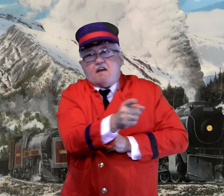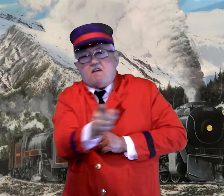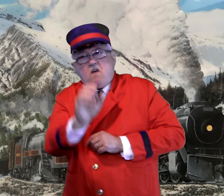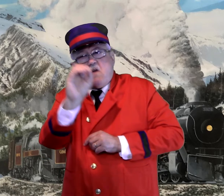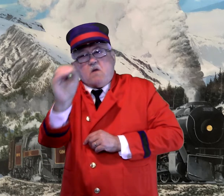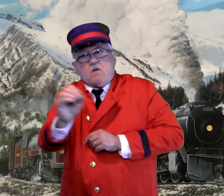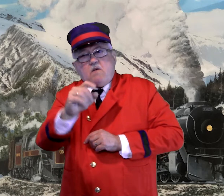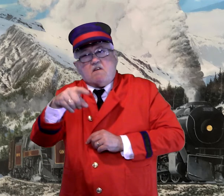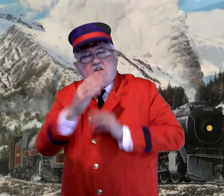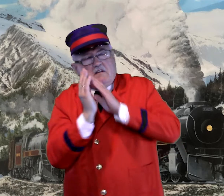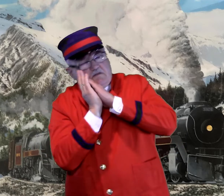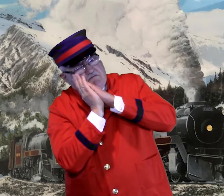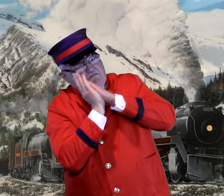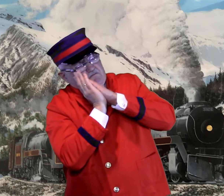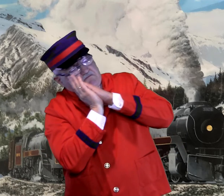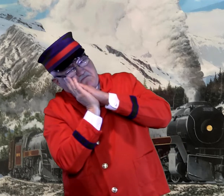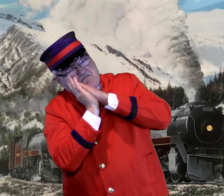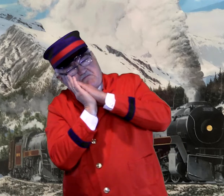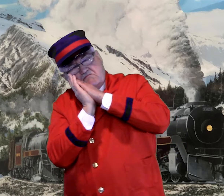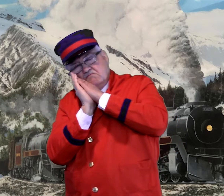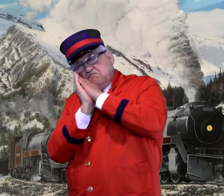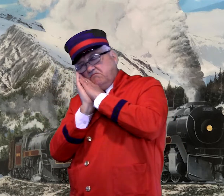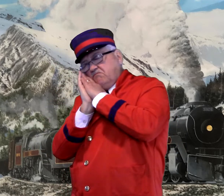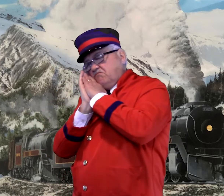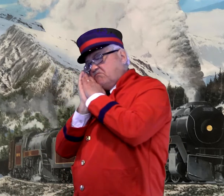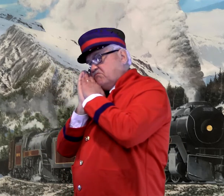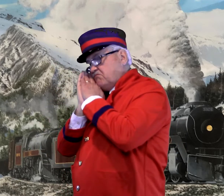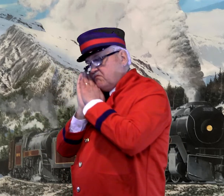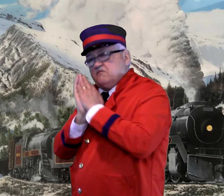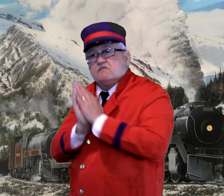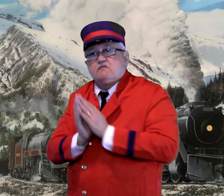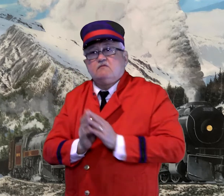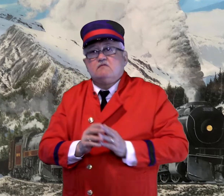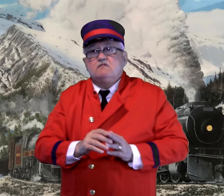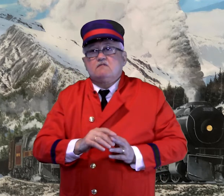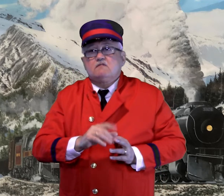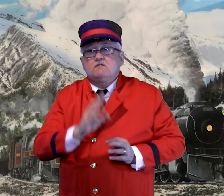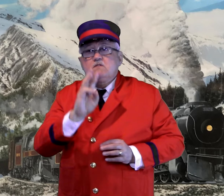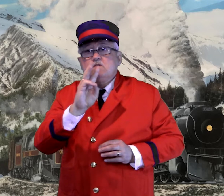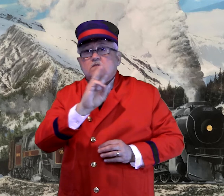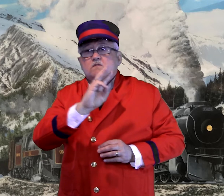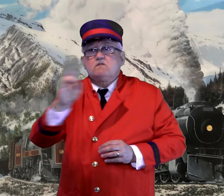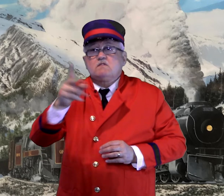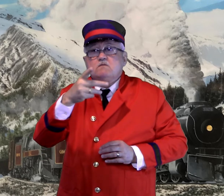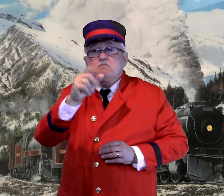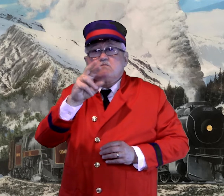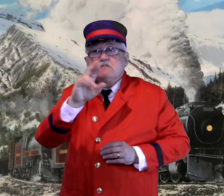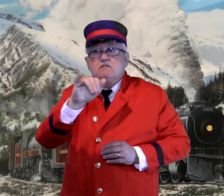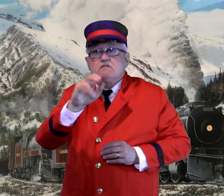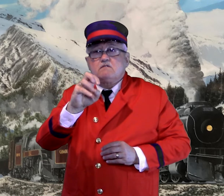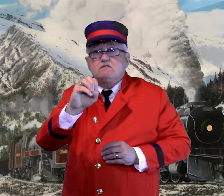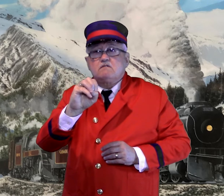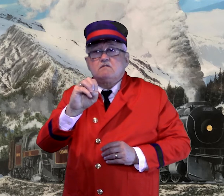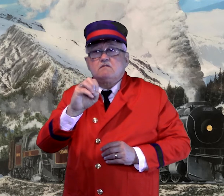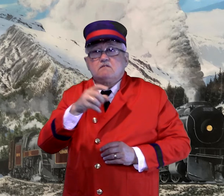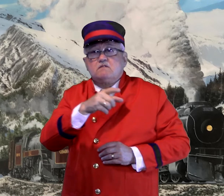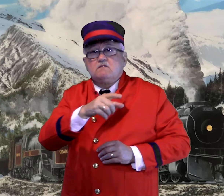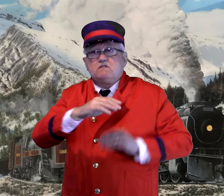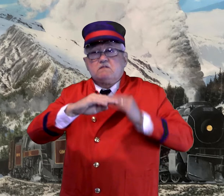In Ontario, the train had lots of curves and had to move slowly. By contrast, coming